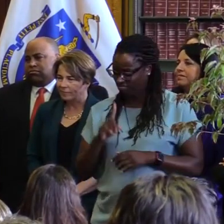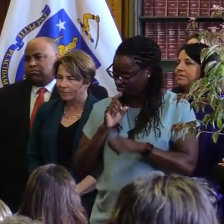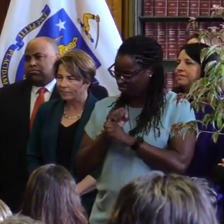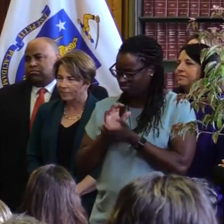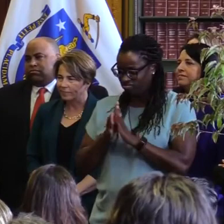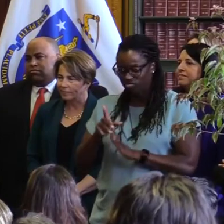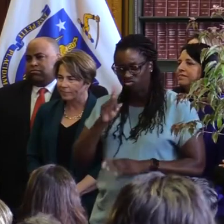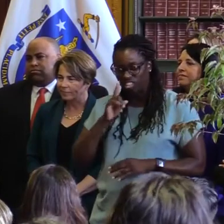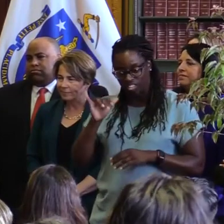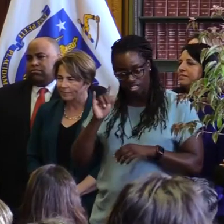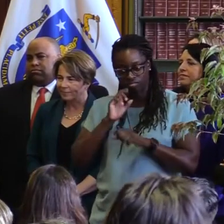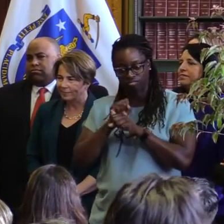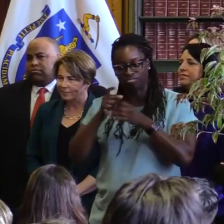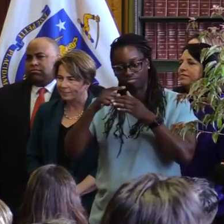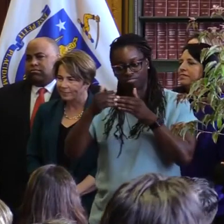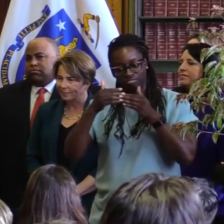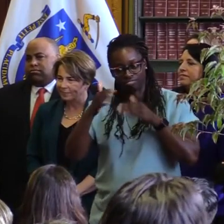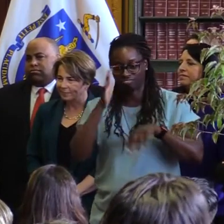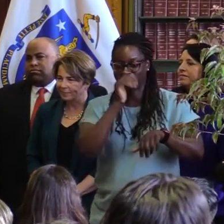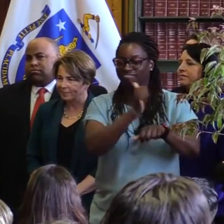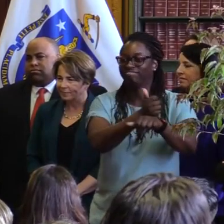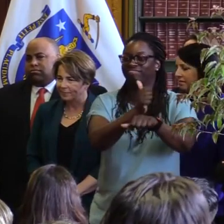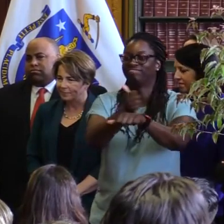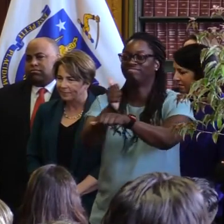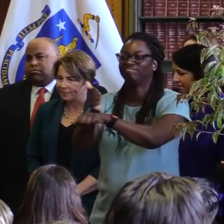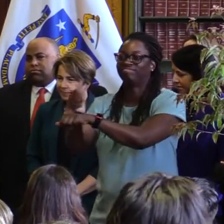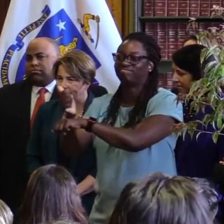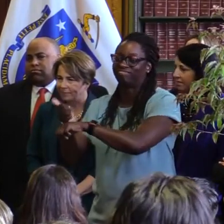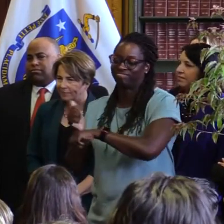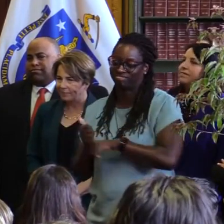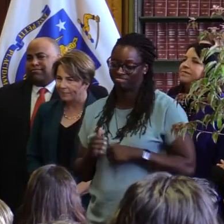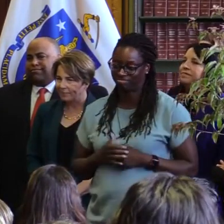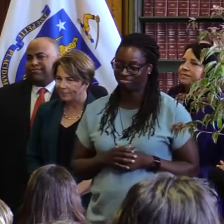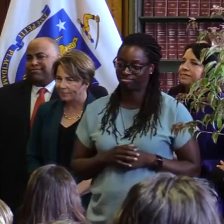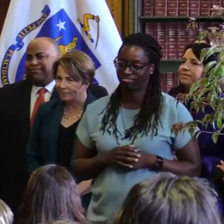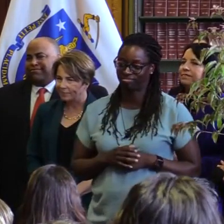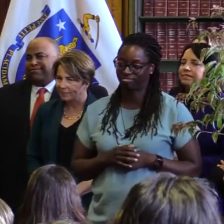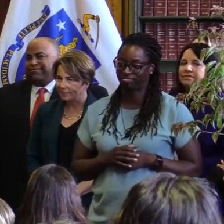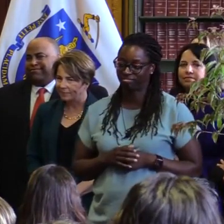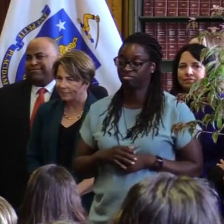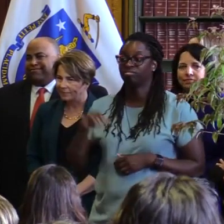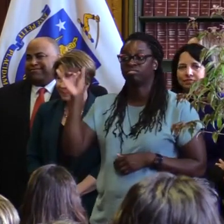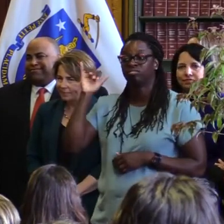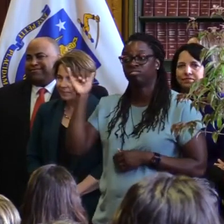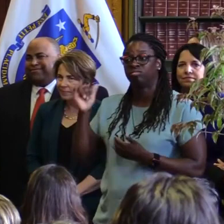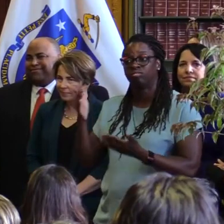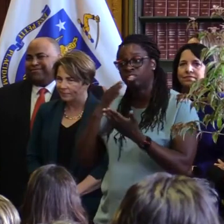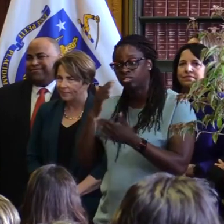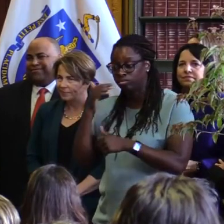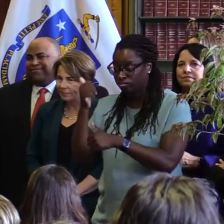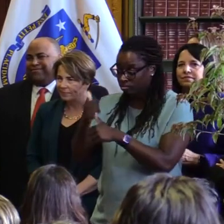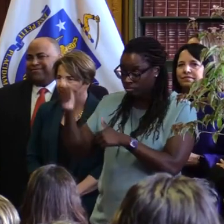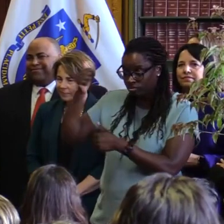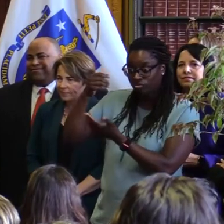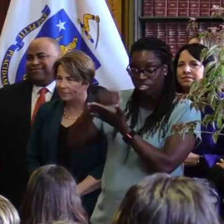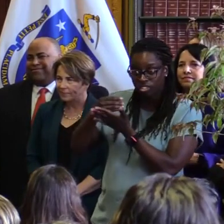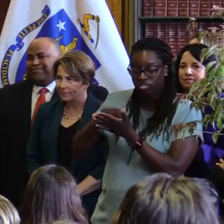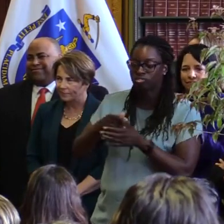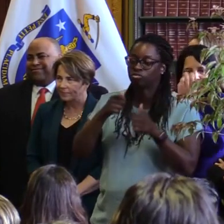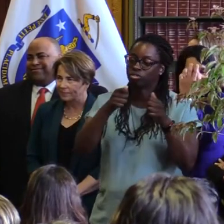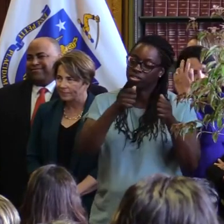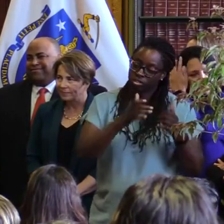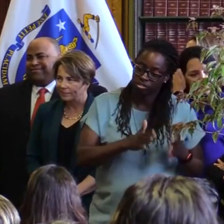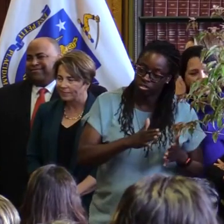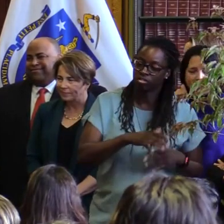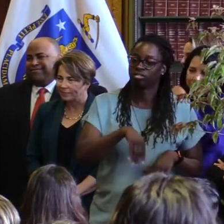our Director of Energy Policy and Programs, as well as our Chief Financial Officer, Ashley Graffenberger, and Director of Alternative Finance,